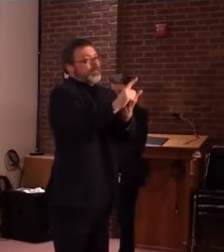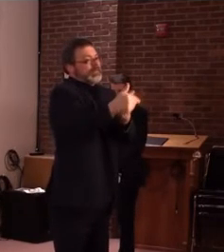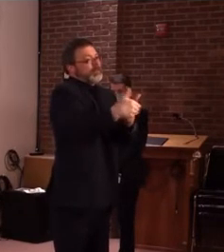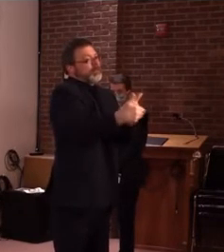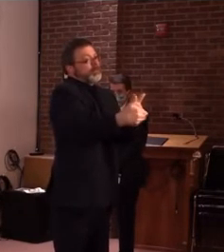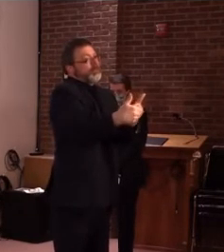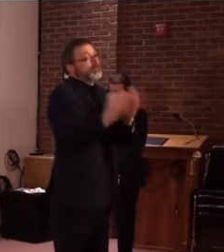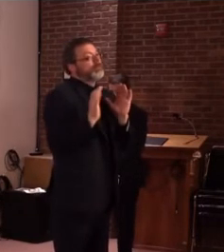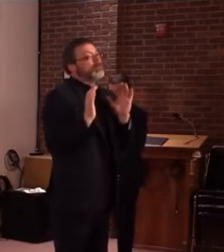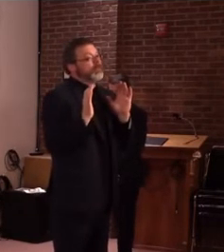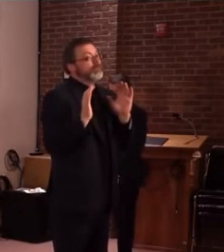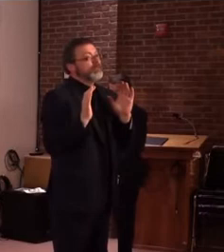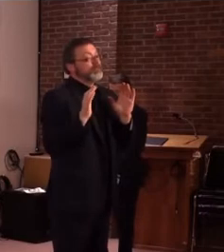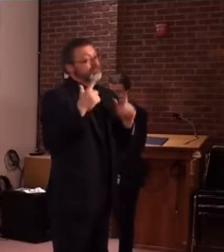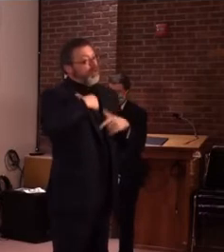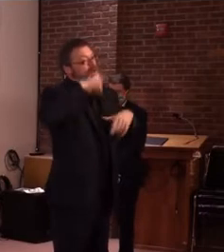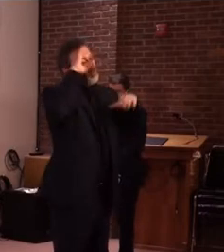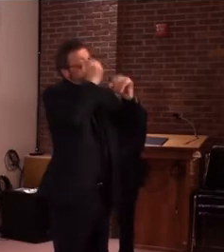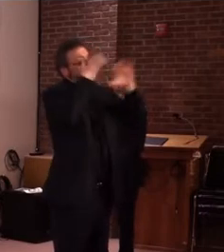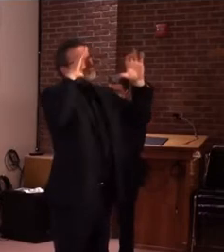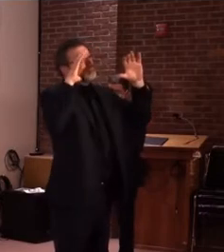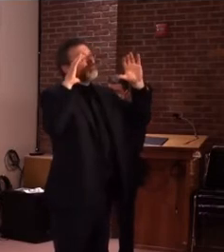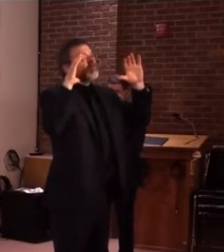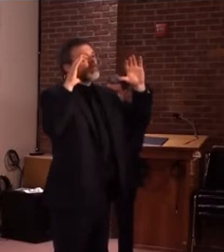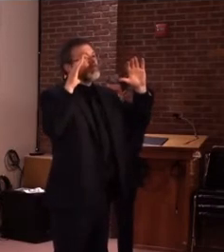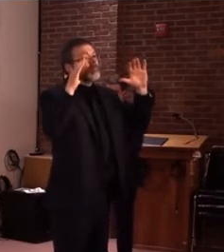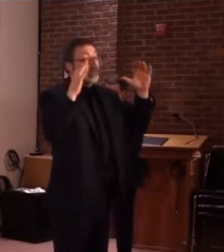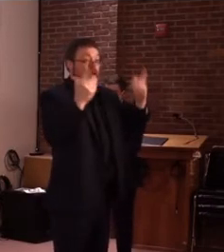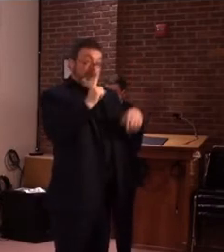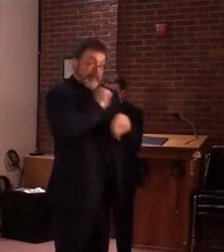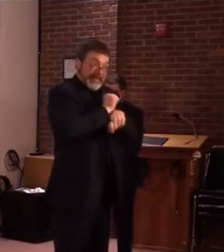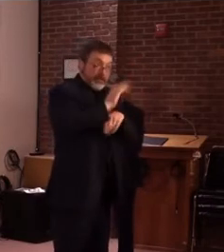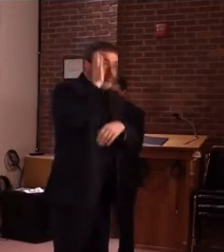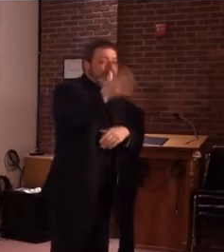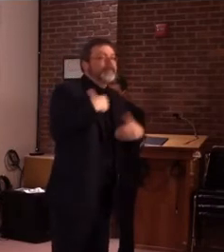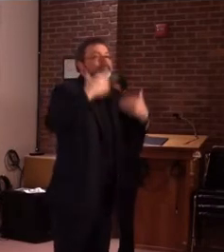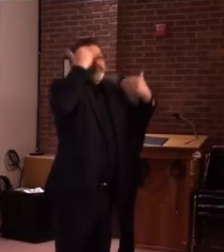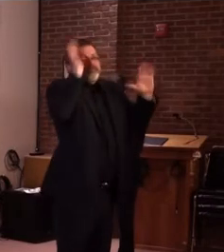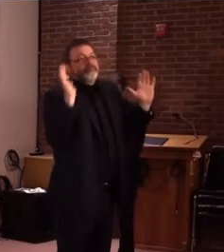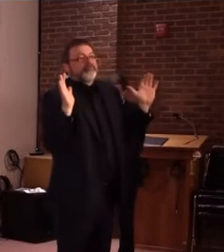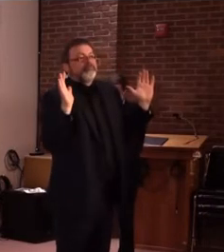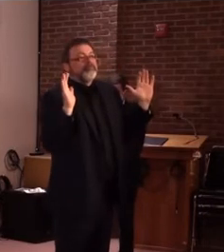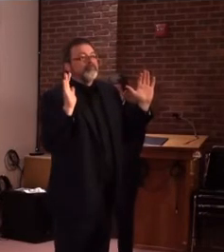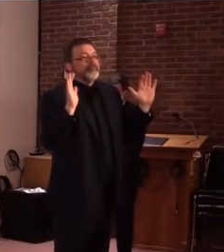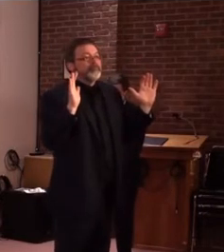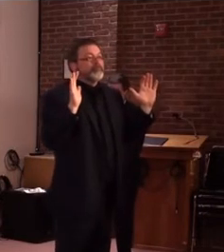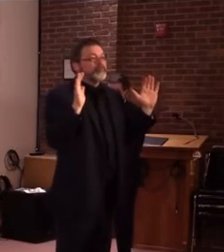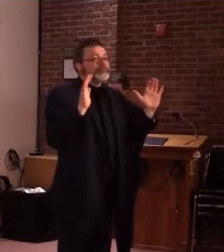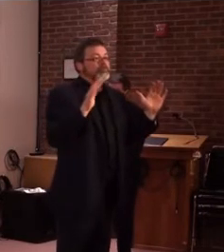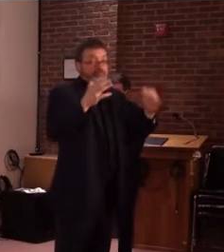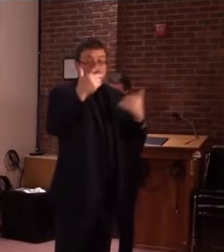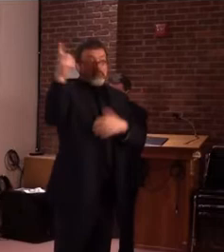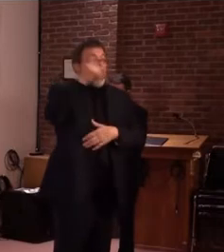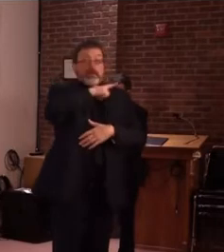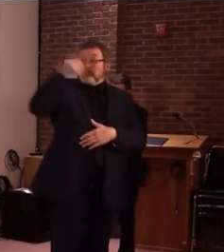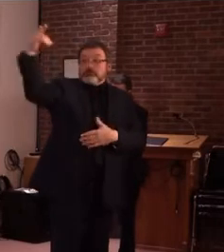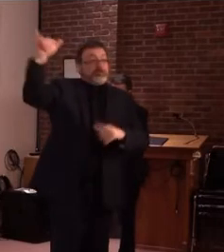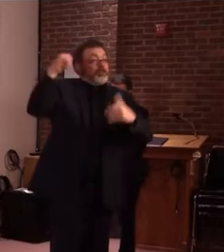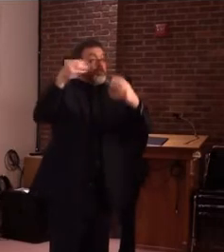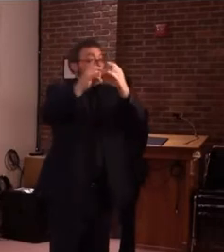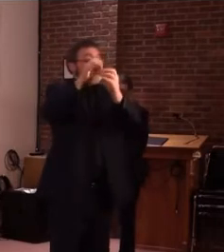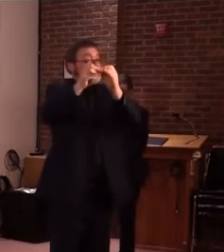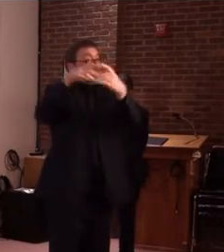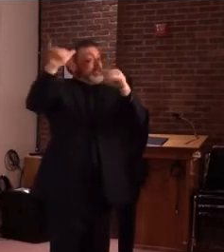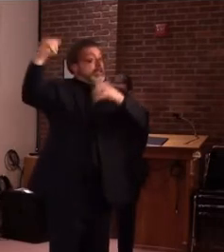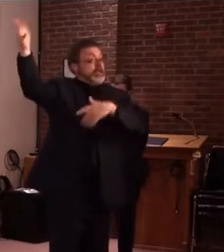if that's doable or not, but certainly they're still in session, they're still taking testimony, so